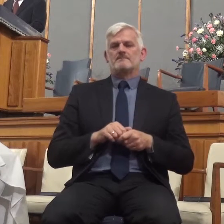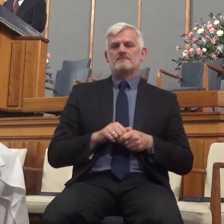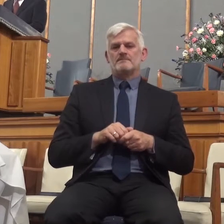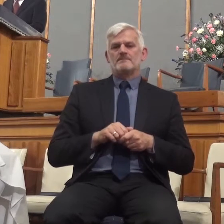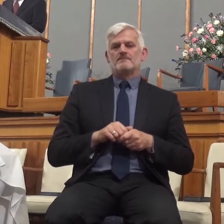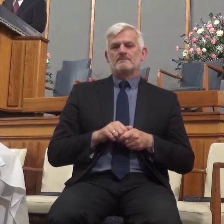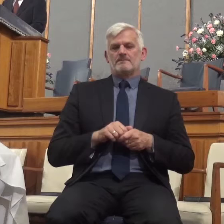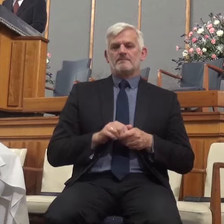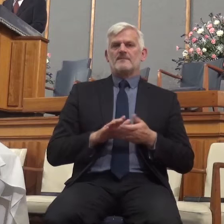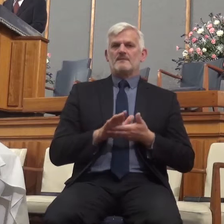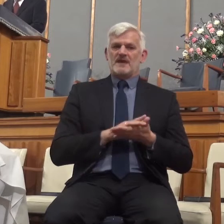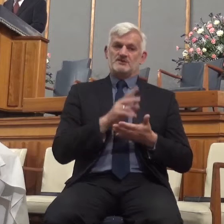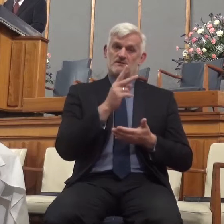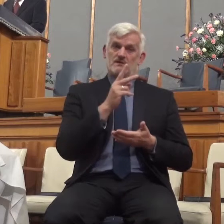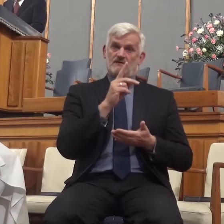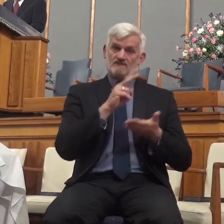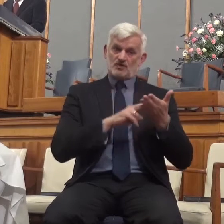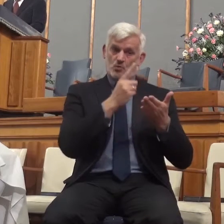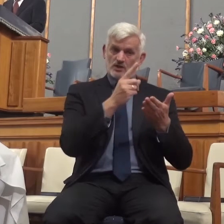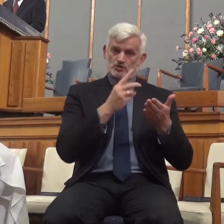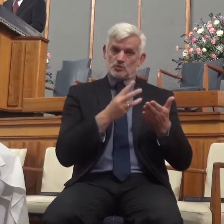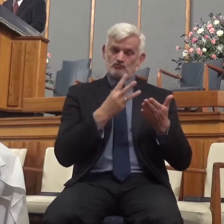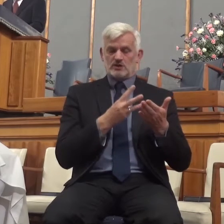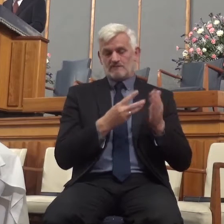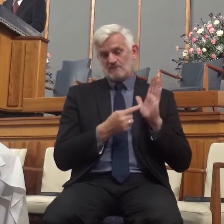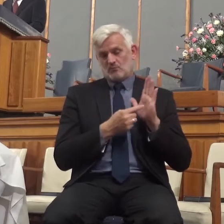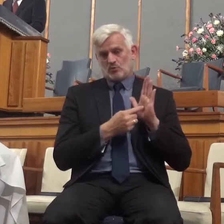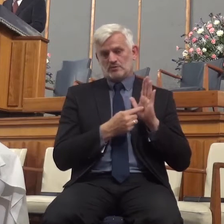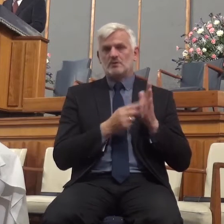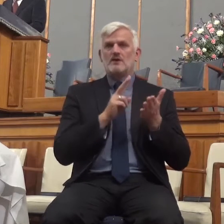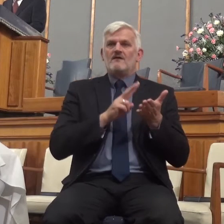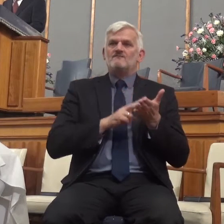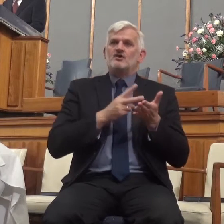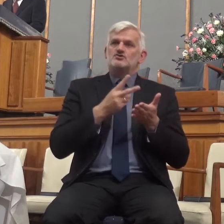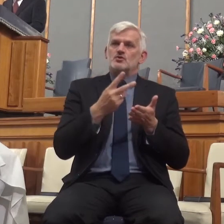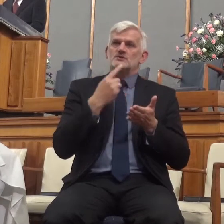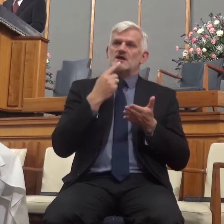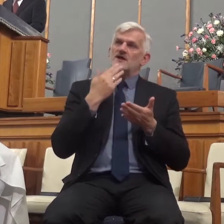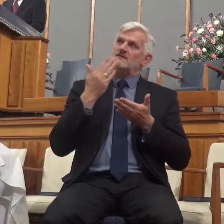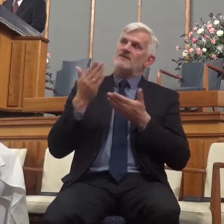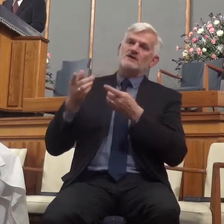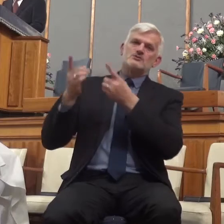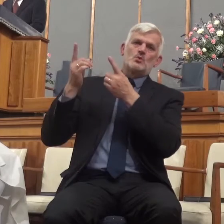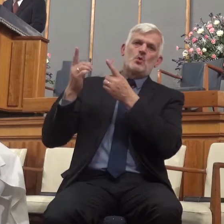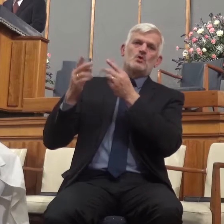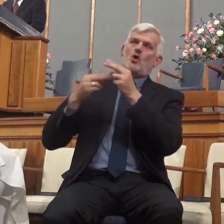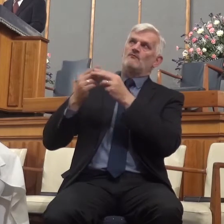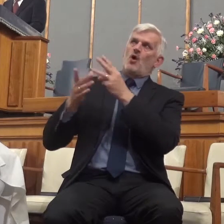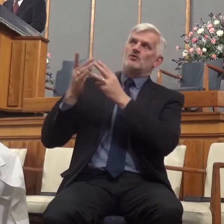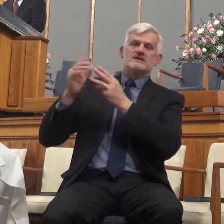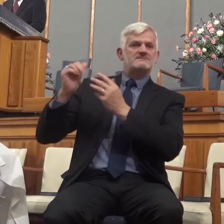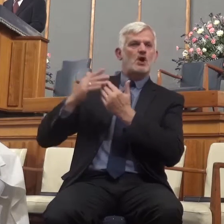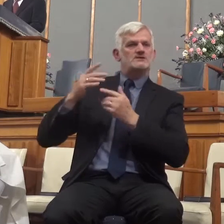increases its importance and its power. Verse 2, oh, give thanks unto the God of gods, for His mercy